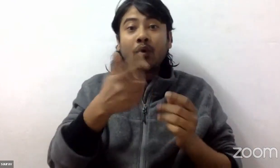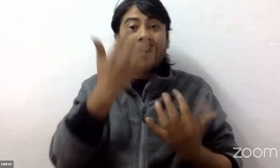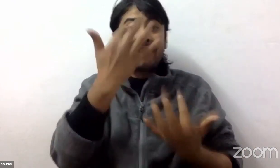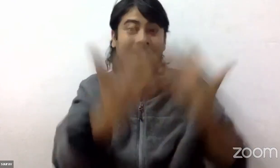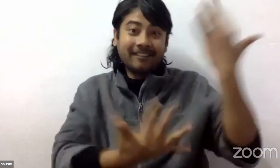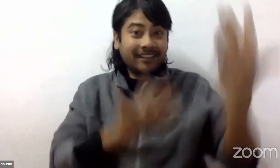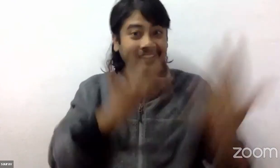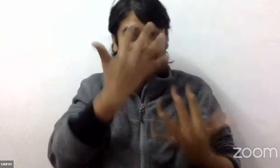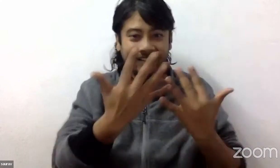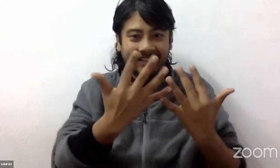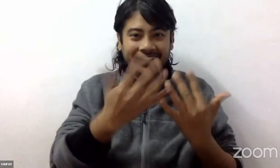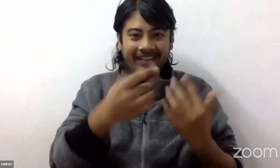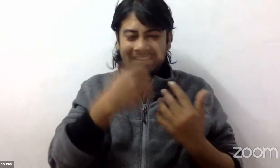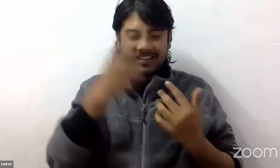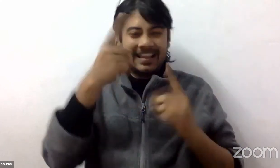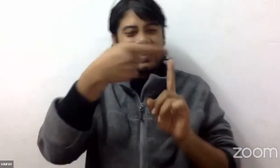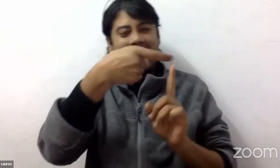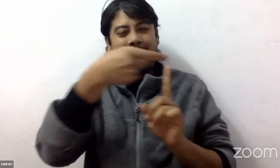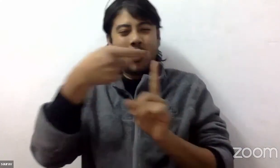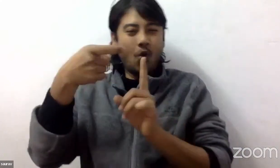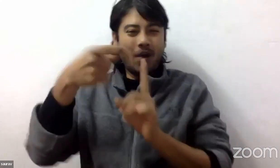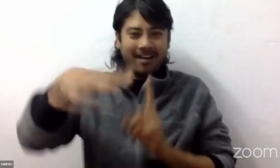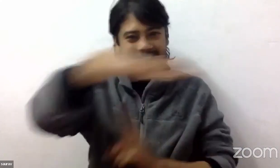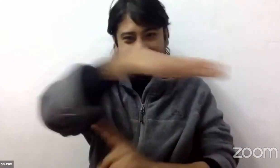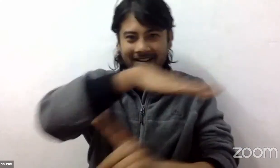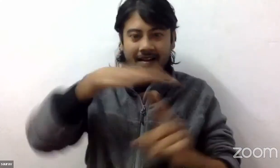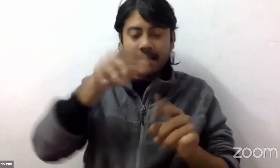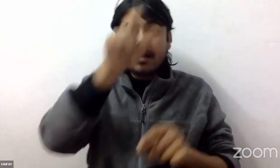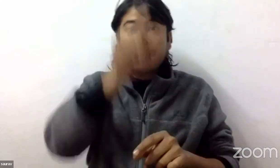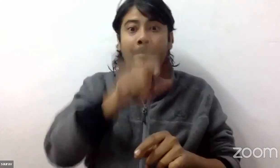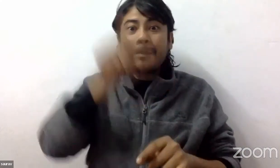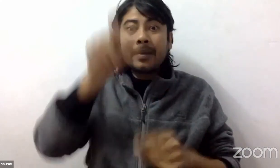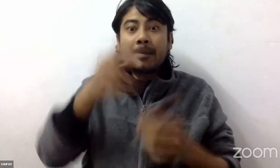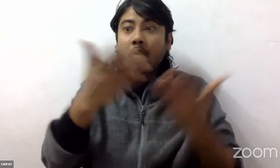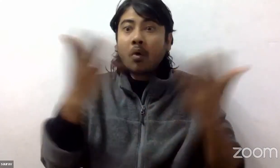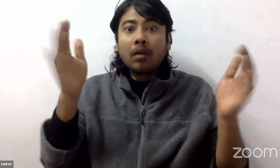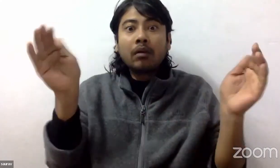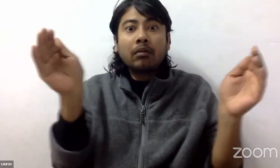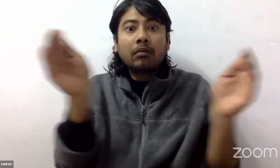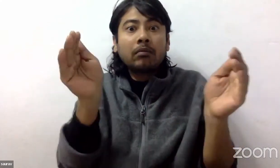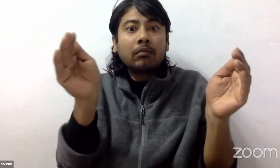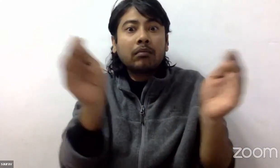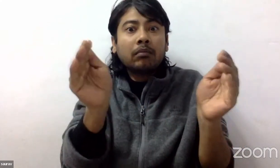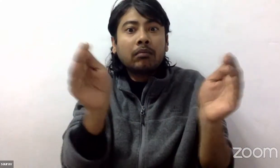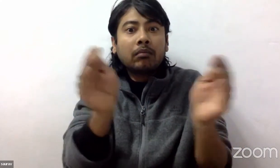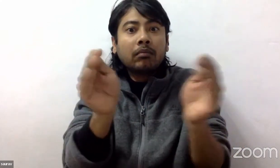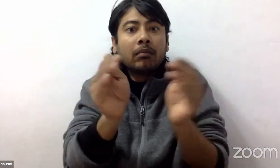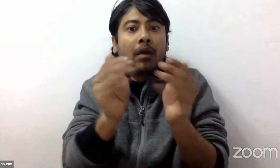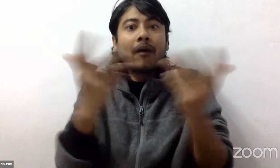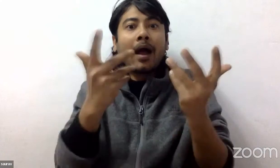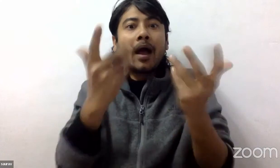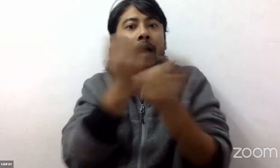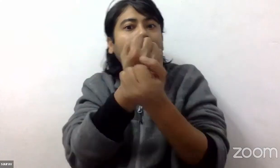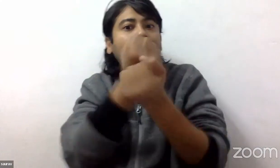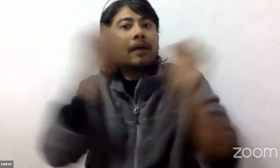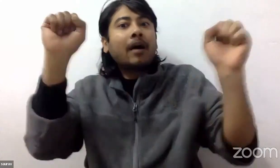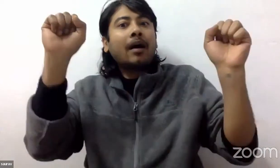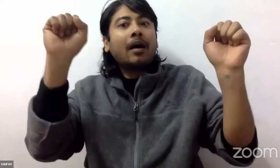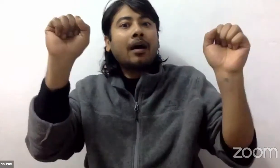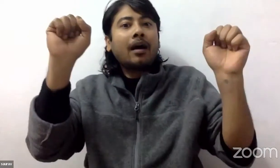I'm Ekdasi or Ekadashi. The compassion in your heart for the suffering soul gave me the